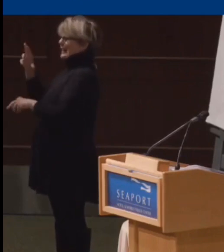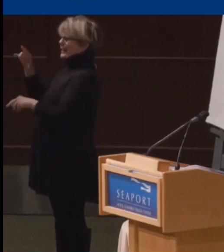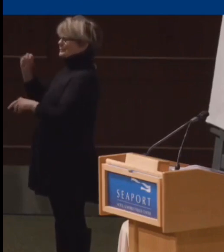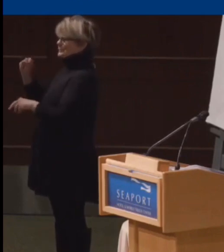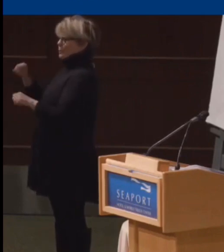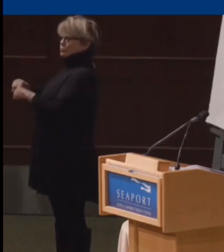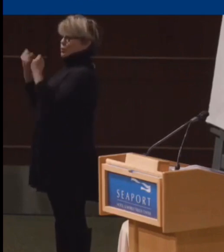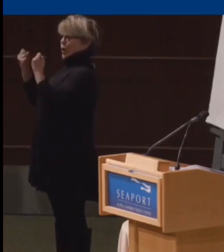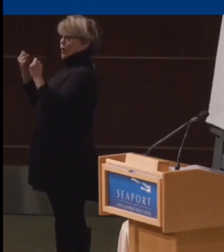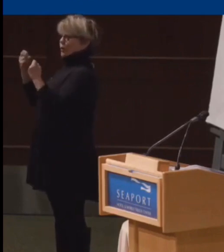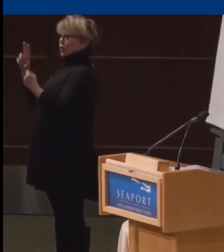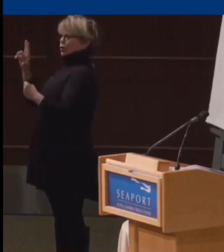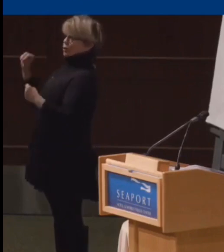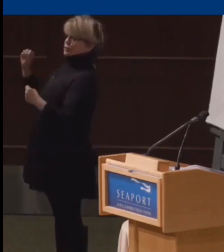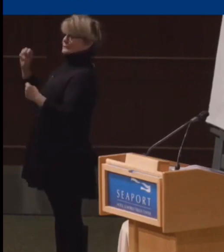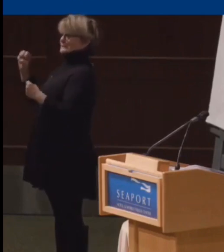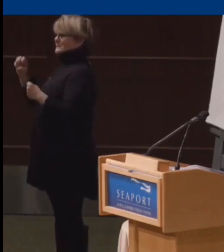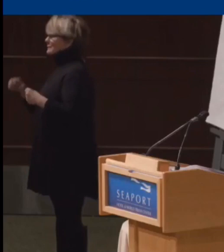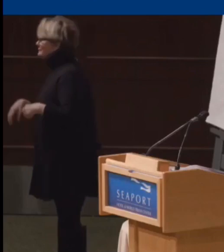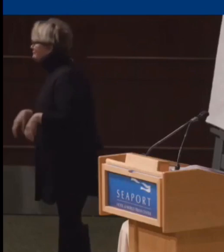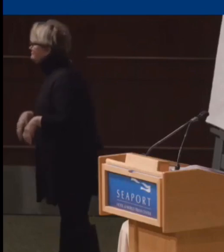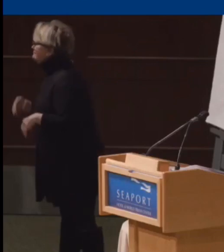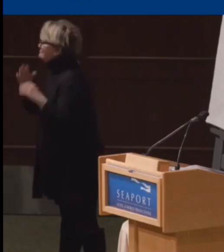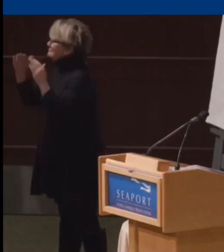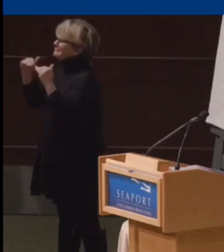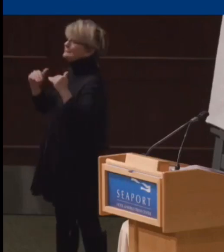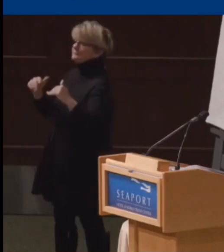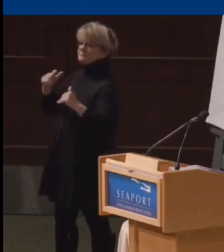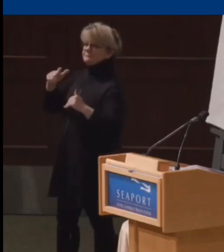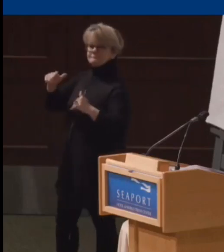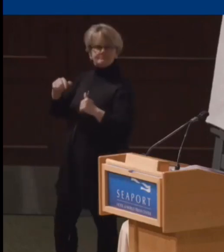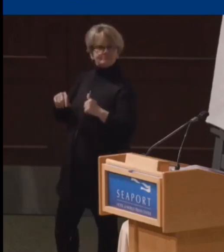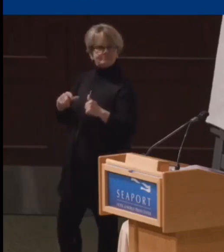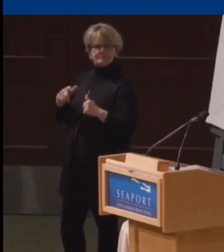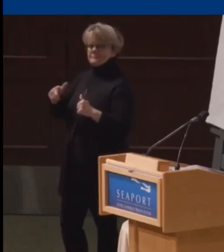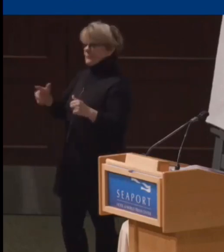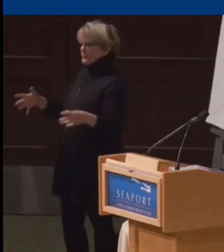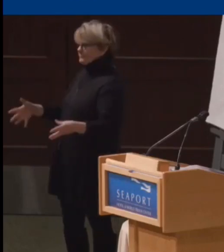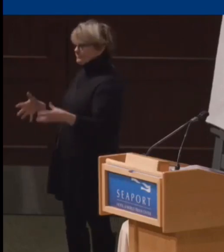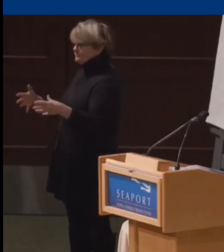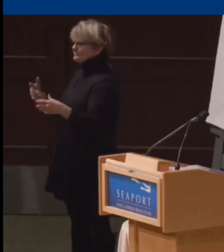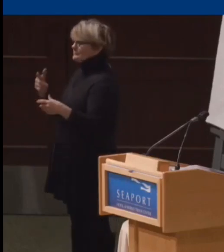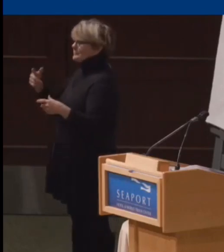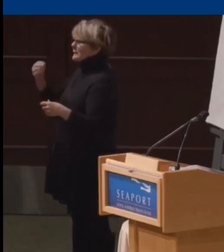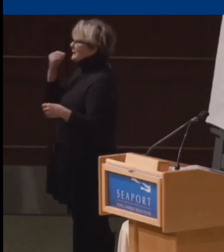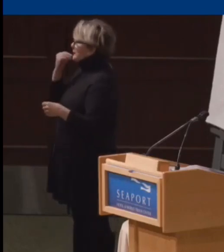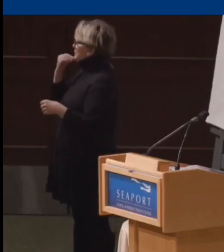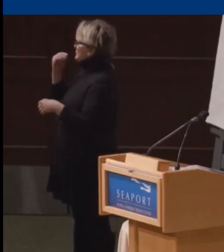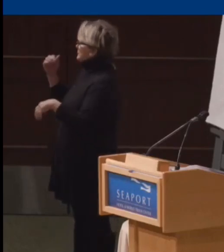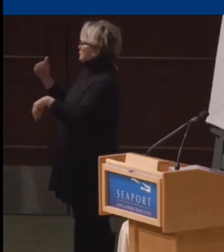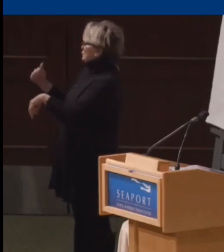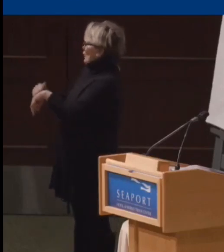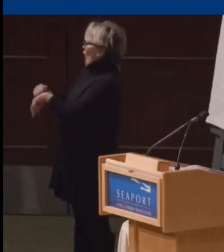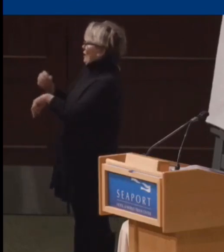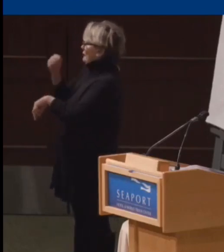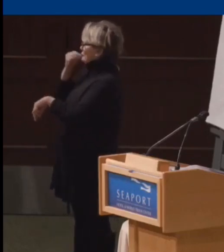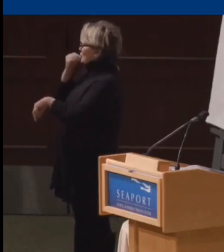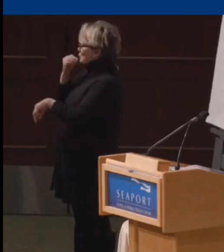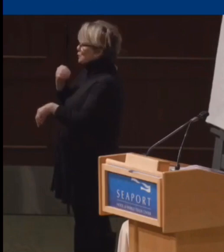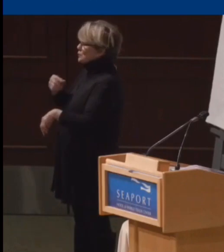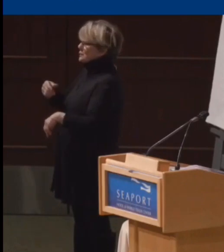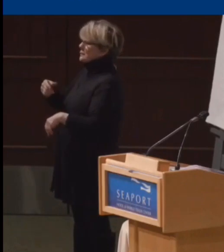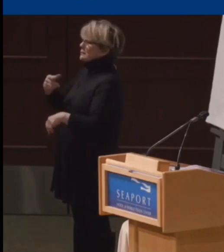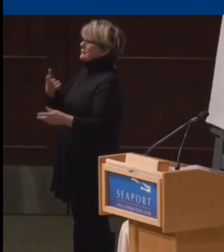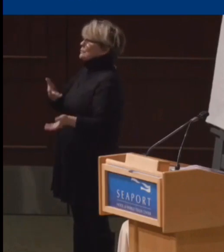At the age of one, my parents also had trouble encouraging me to move on from baby food and eat solid food. They took me to a